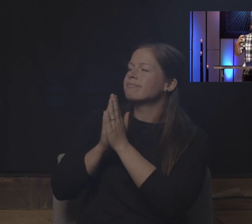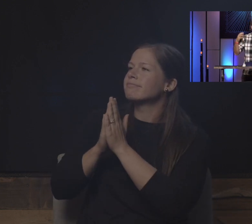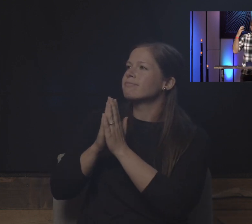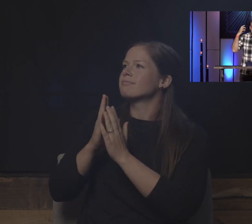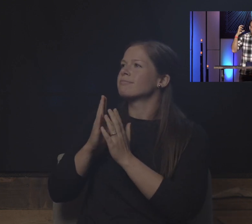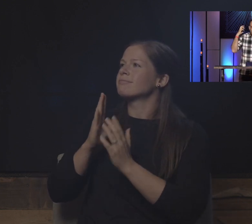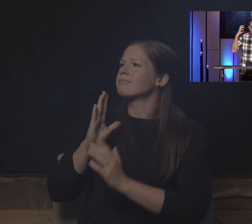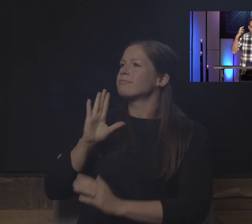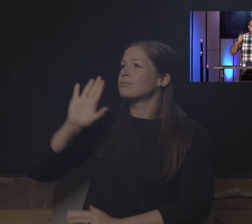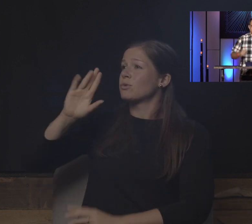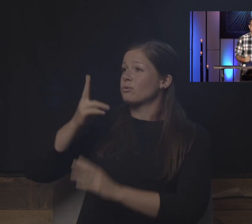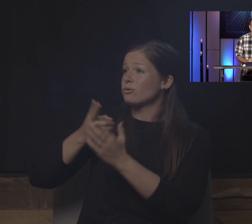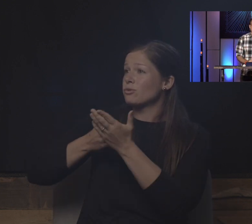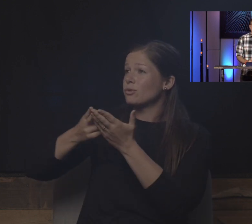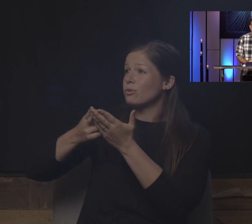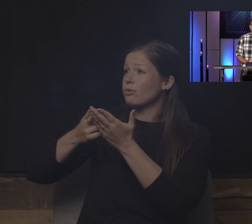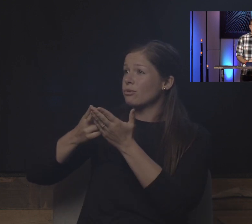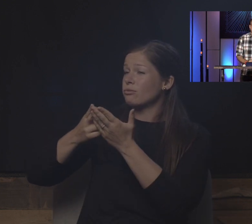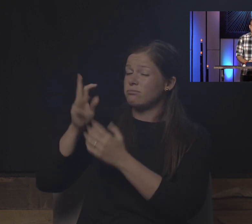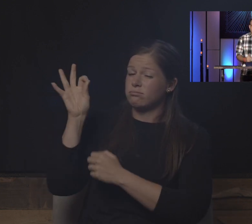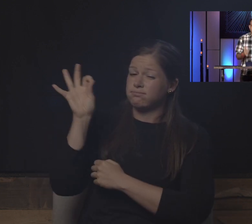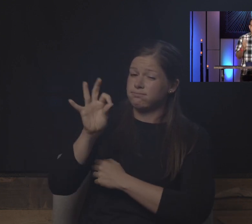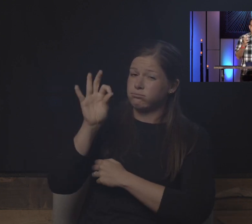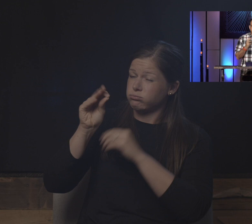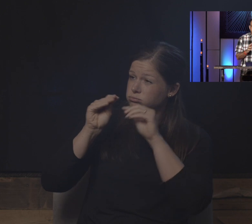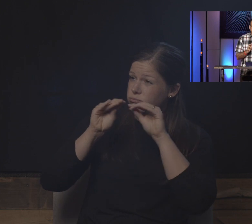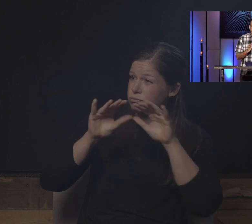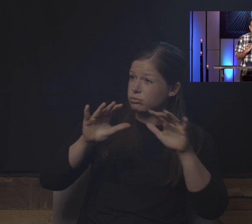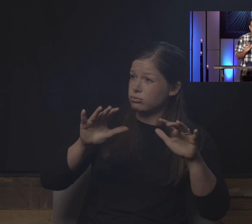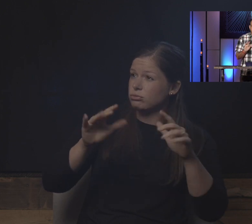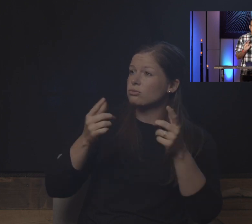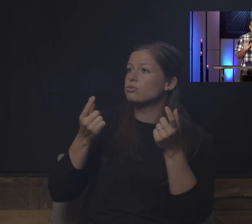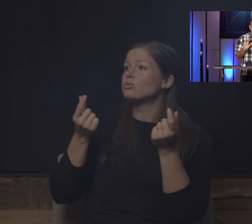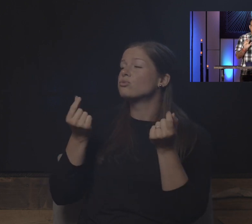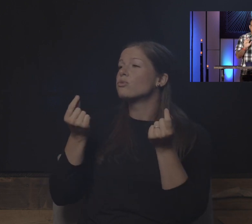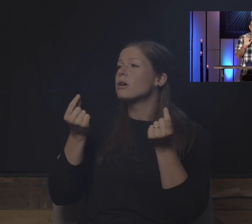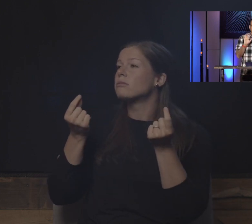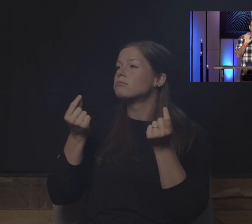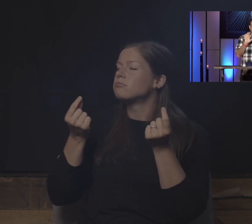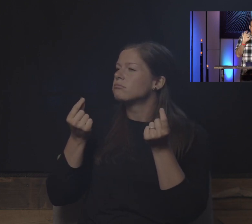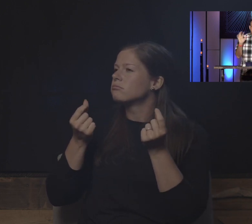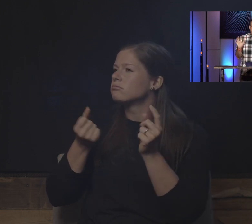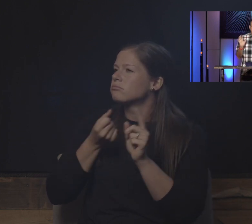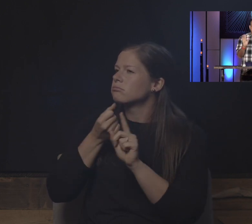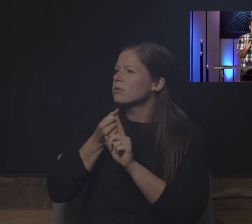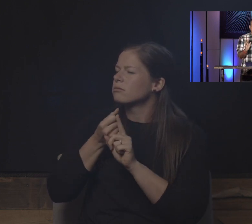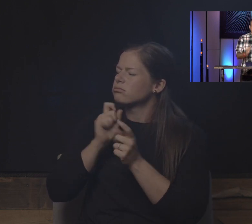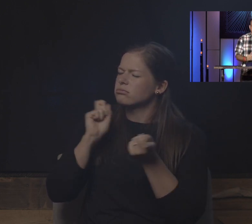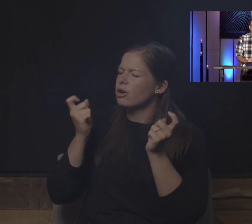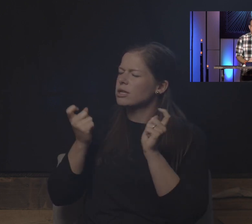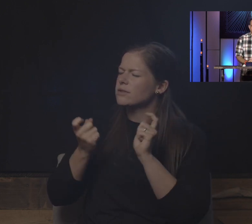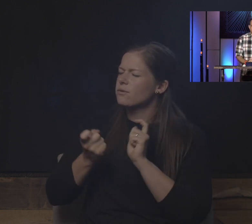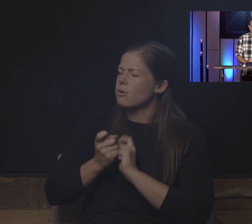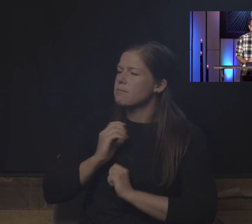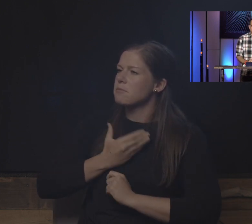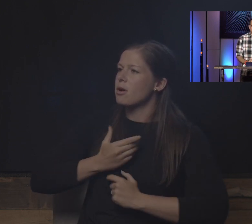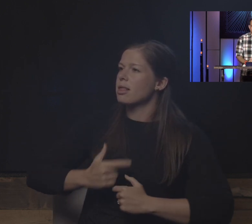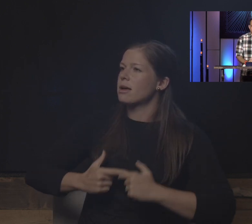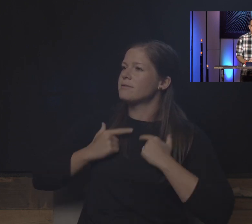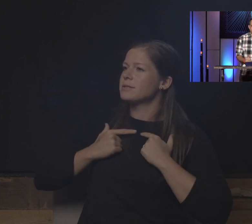just rattle our eardrums, but that these truths would completely transform our